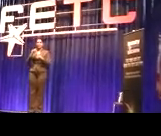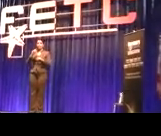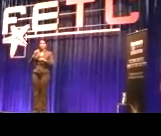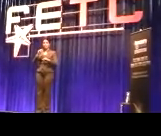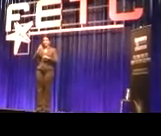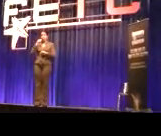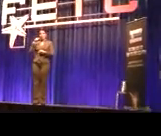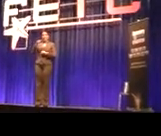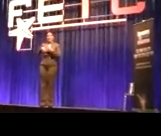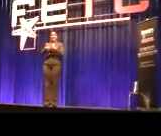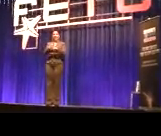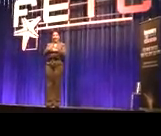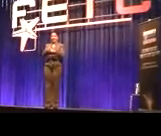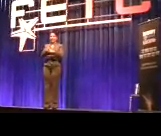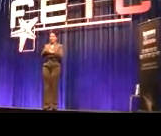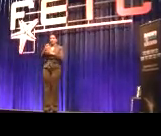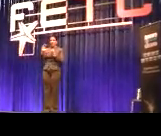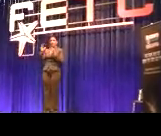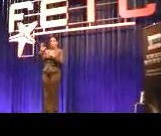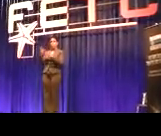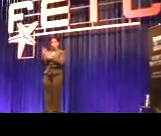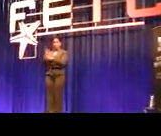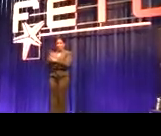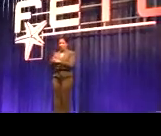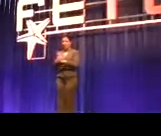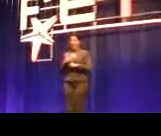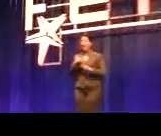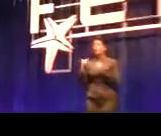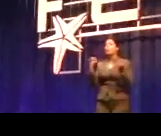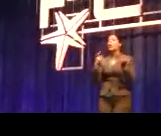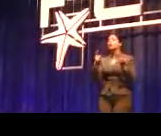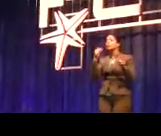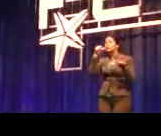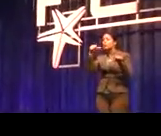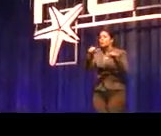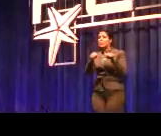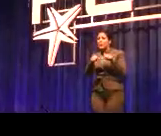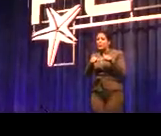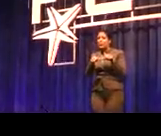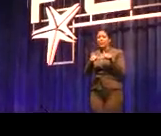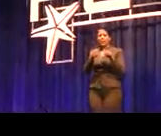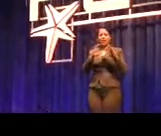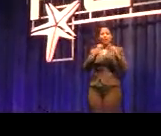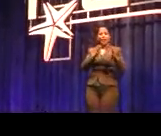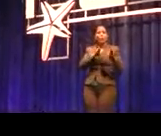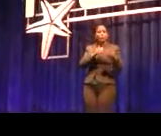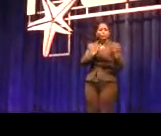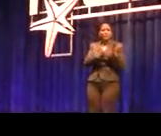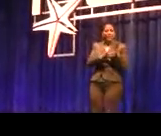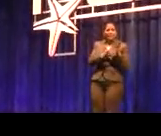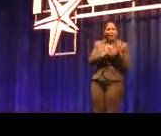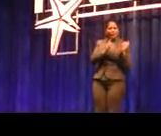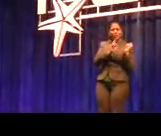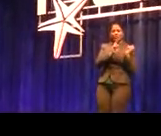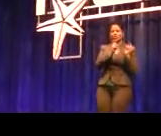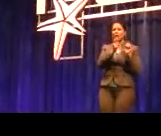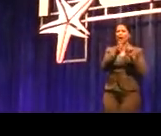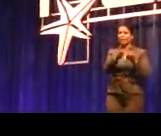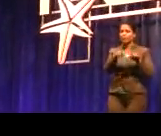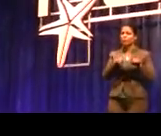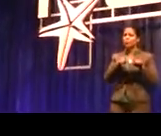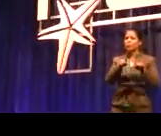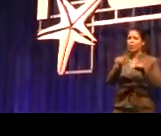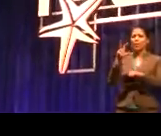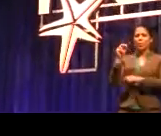kind in the world. I want you to remember how classroom technology has changed during